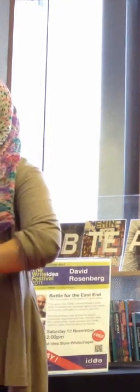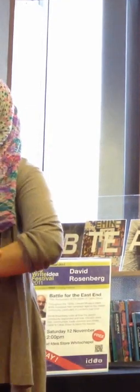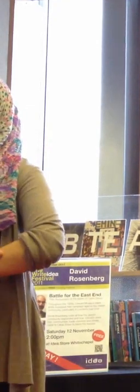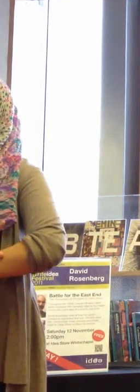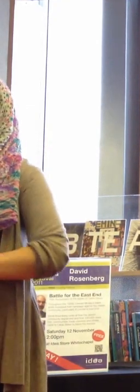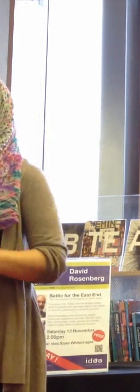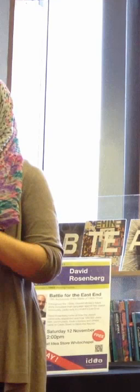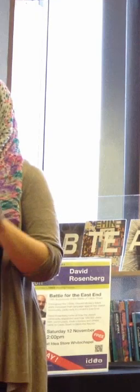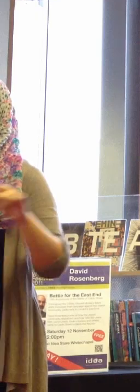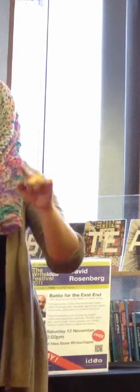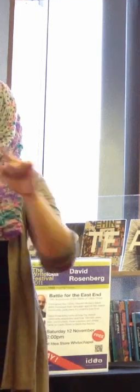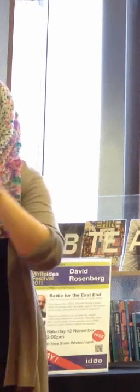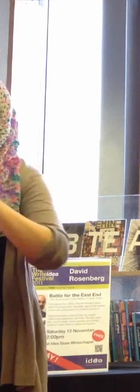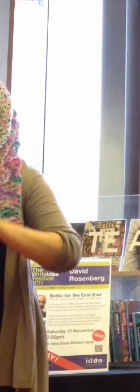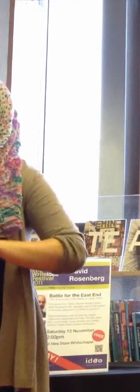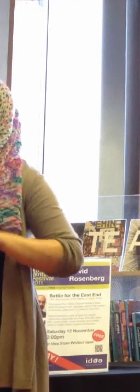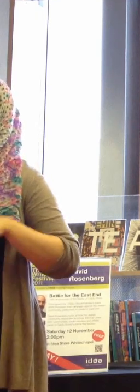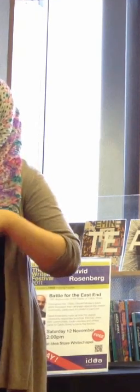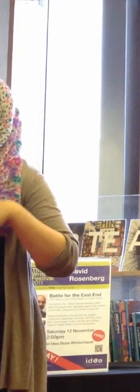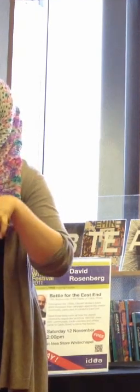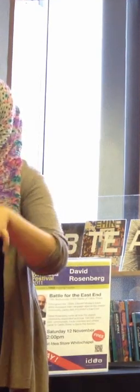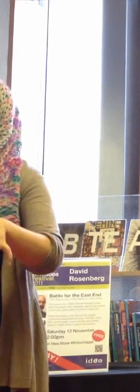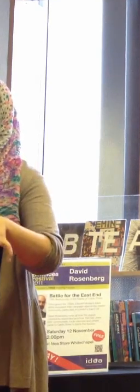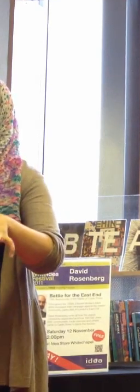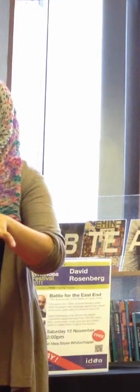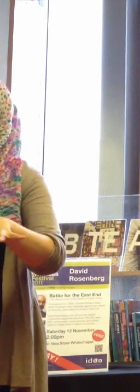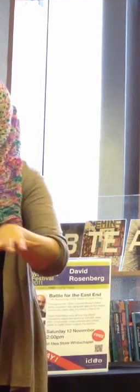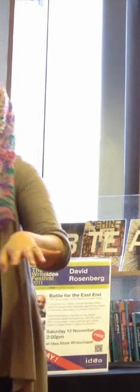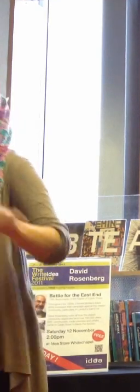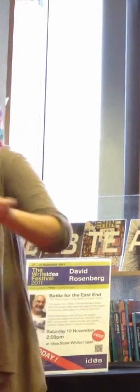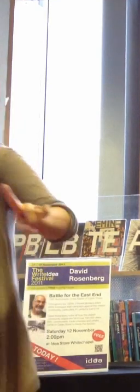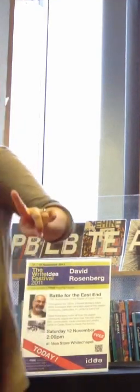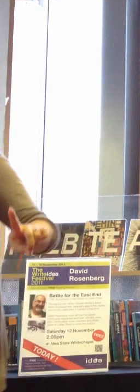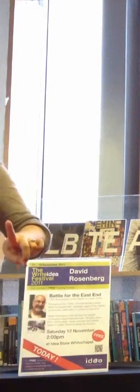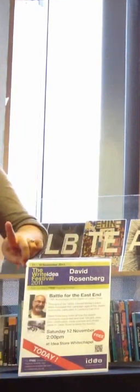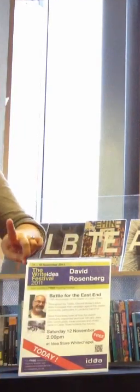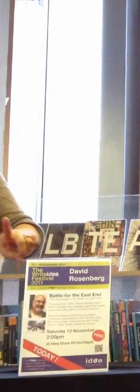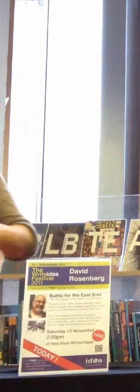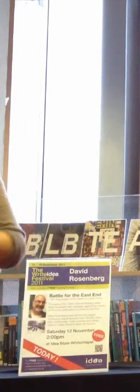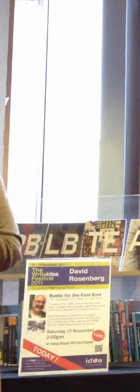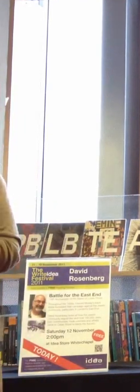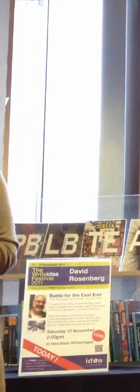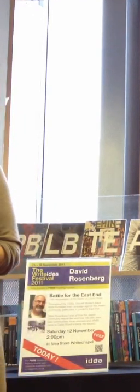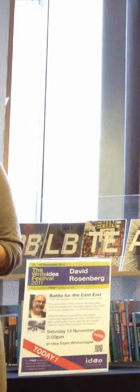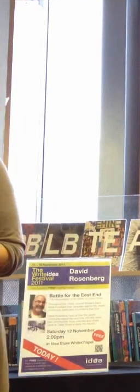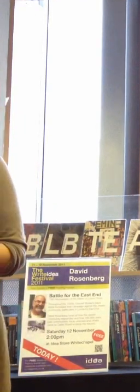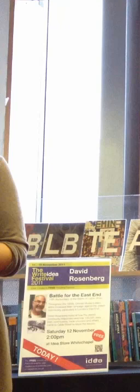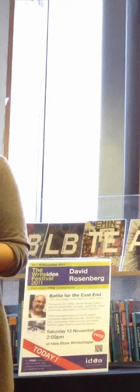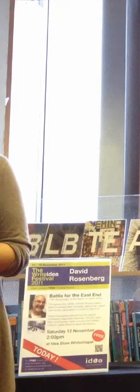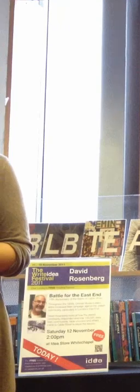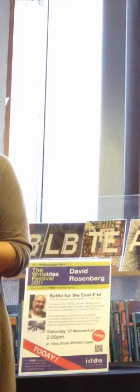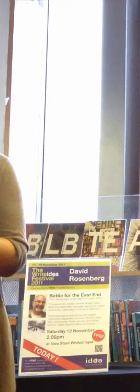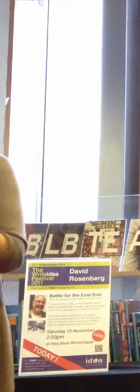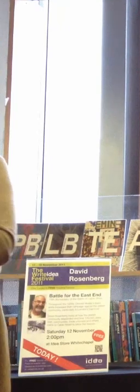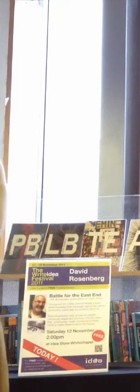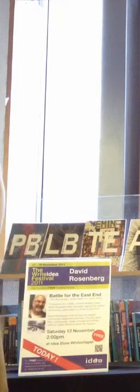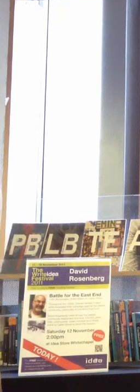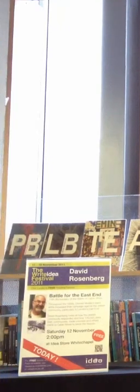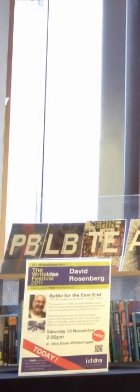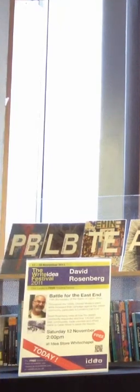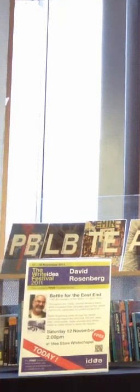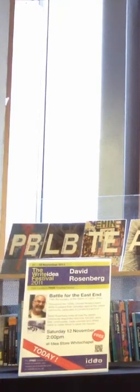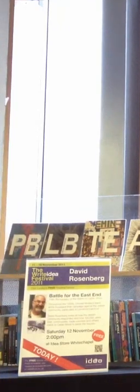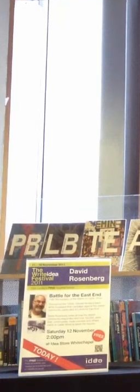creature." It was in the more salubrious surroundings of Hampstead Town Hall that Joyce described Jews more